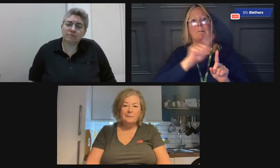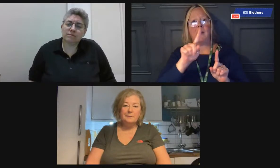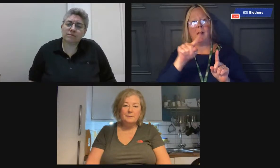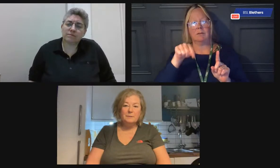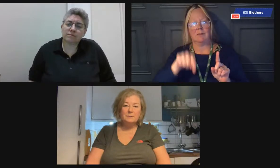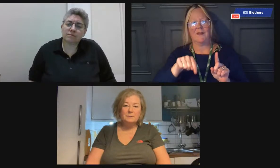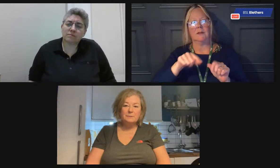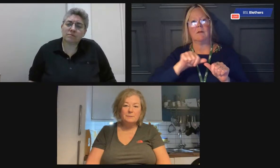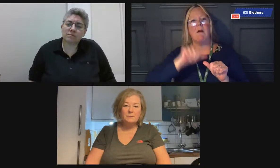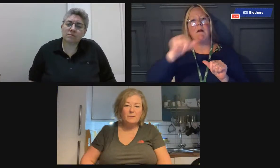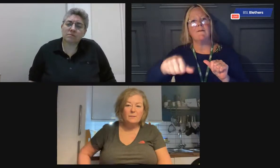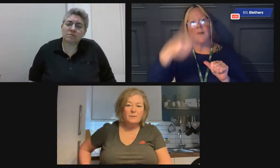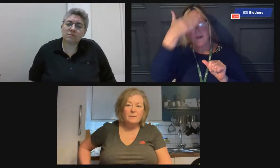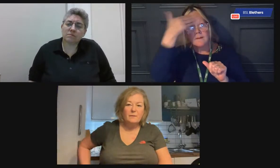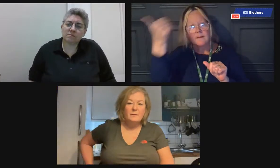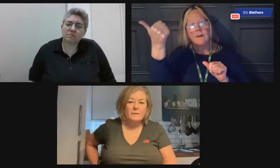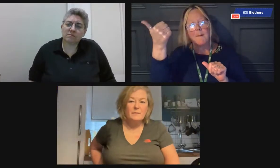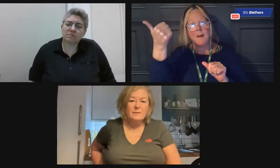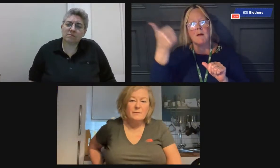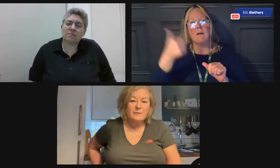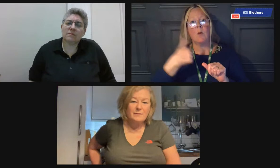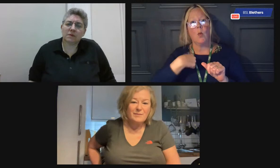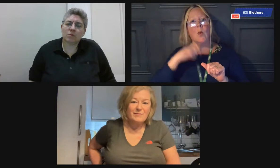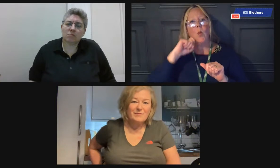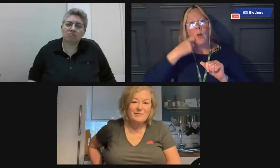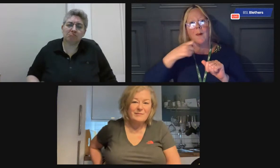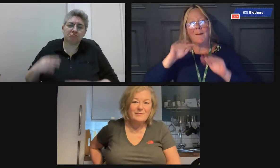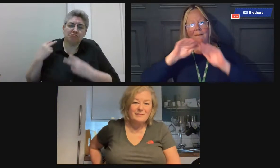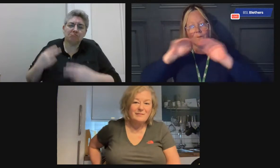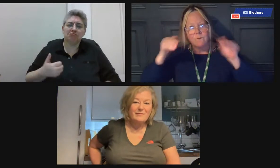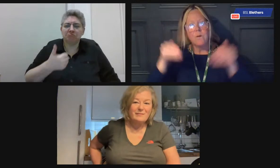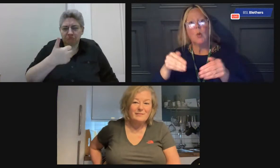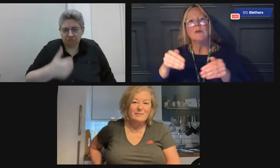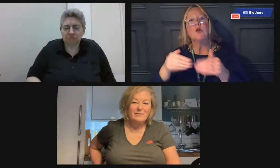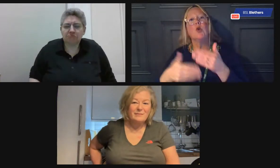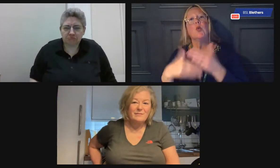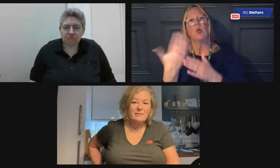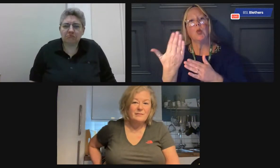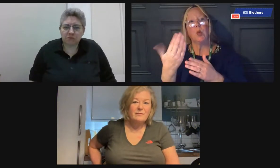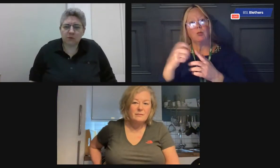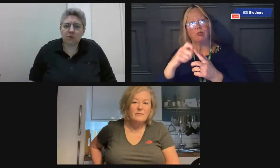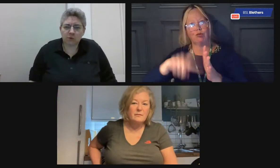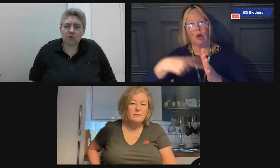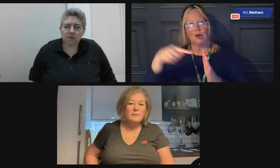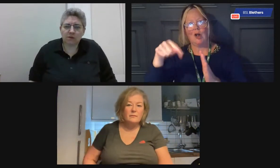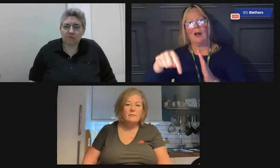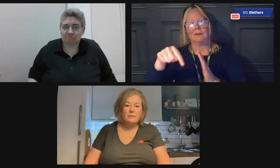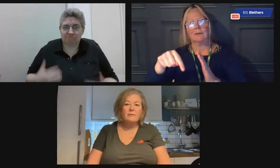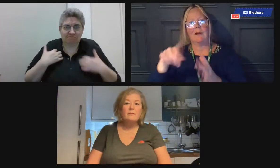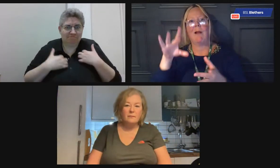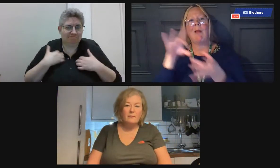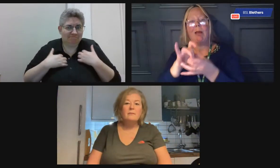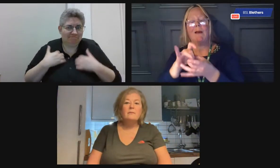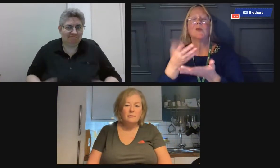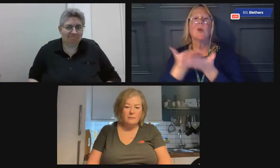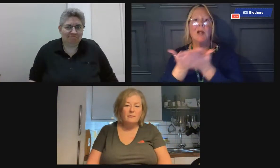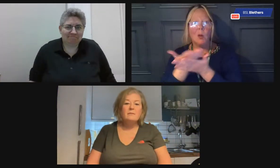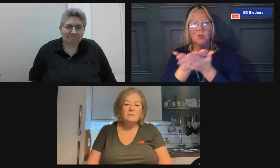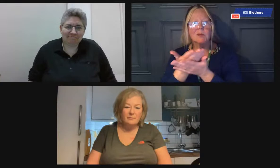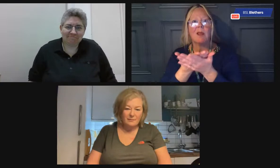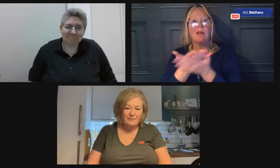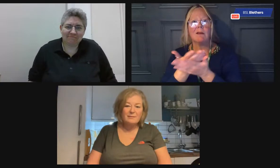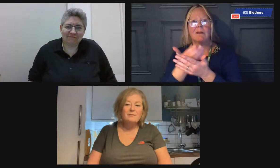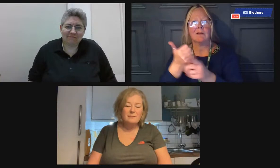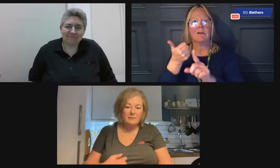planning cancer support nationally, but this won't happen until after the summer because we're